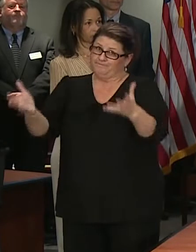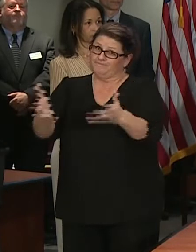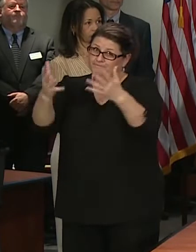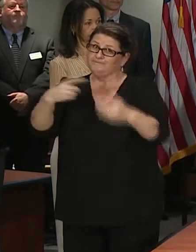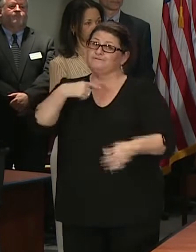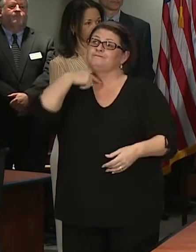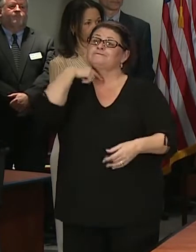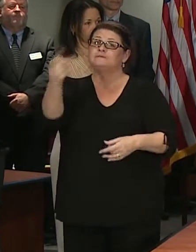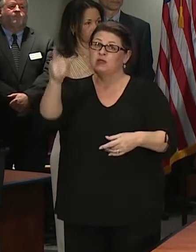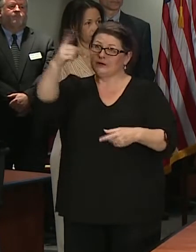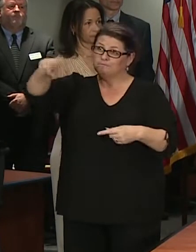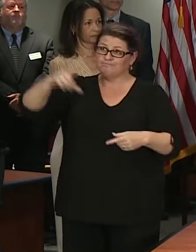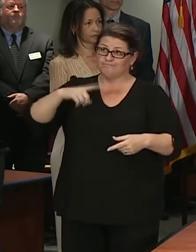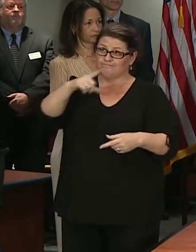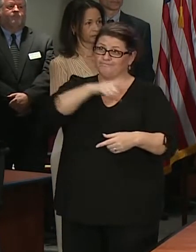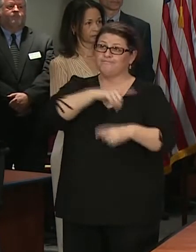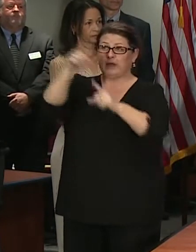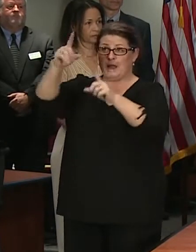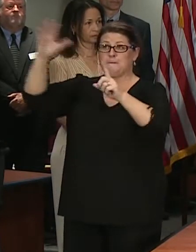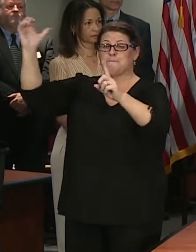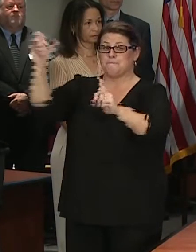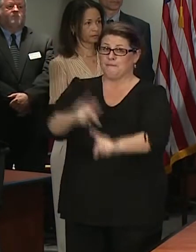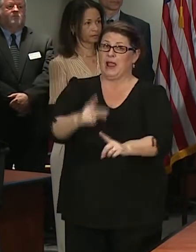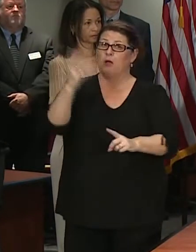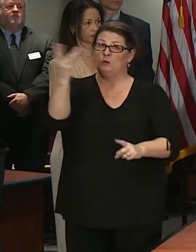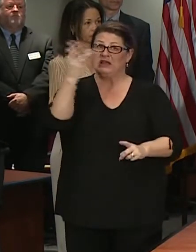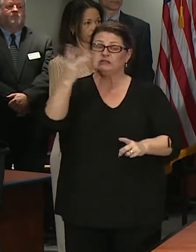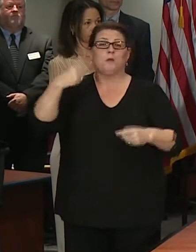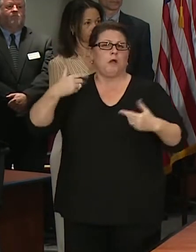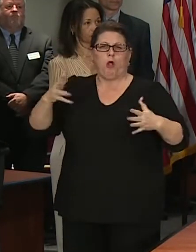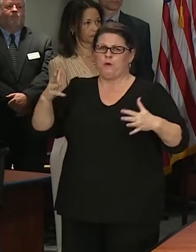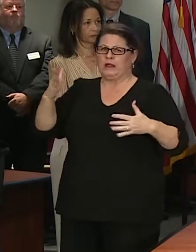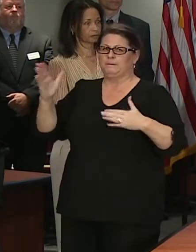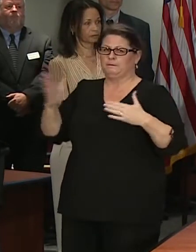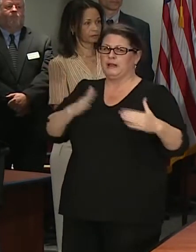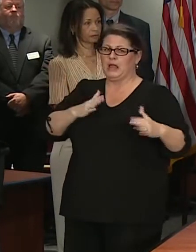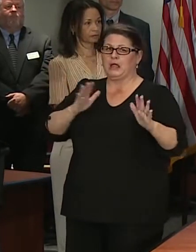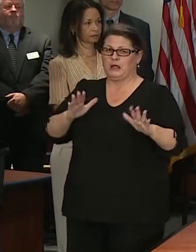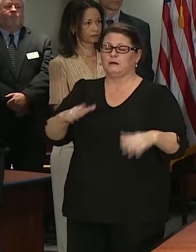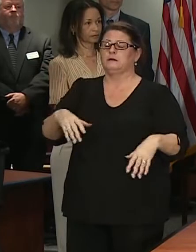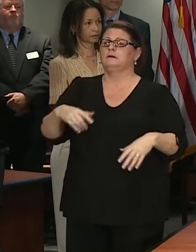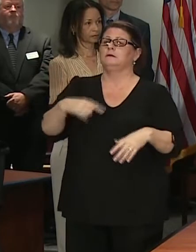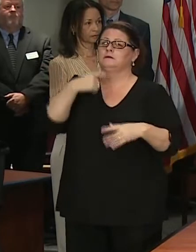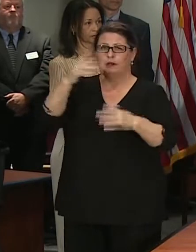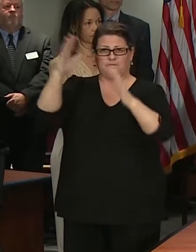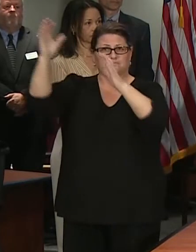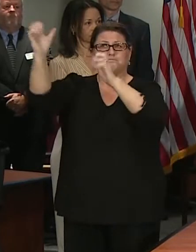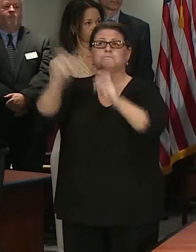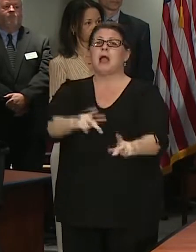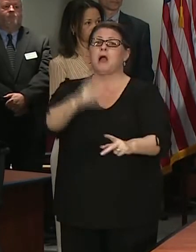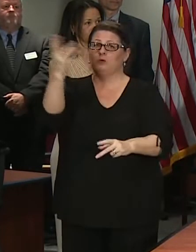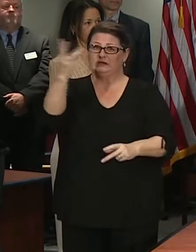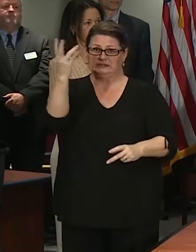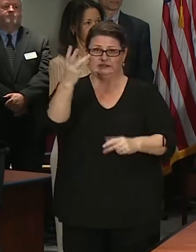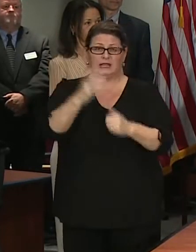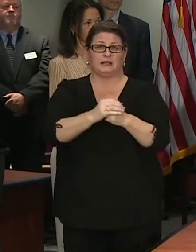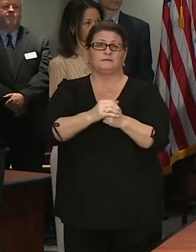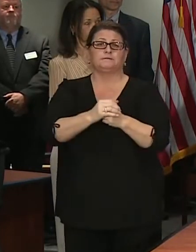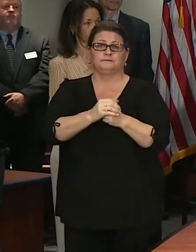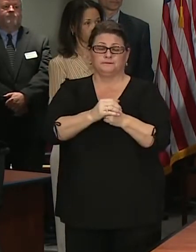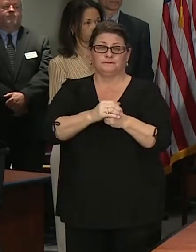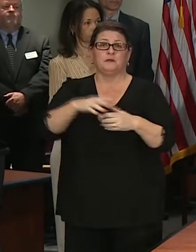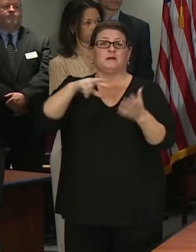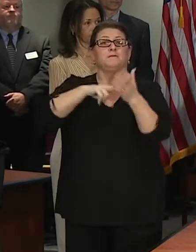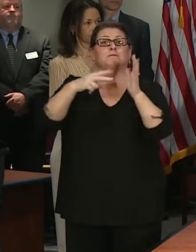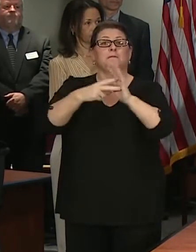to work on Wednesday, as has been planned, and get it done. We have cashiers going to work. We have